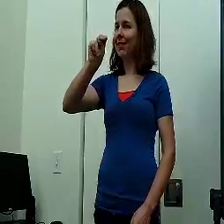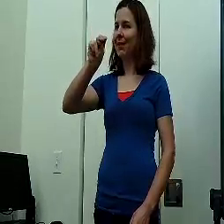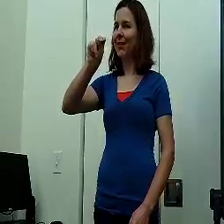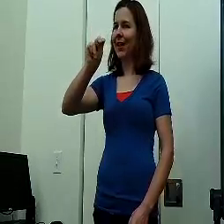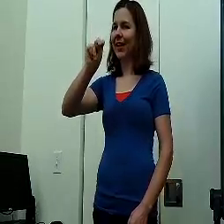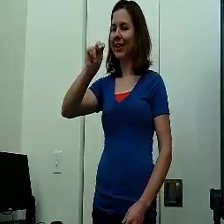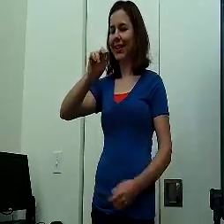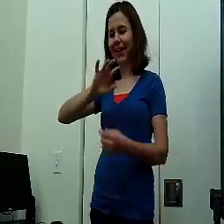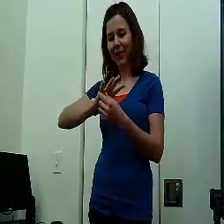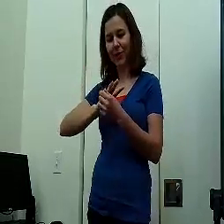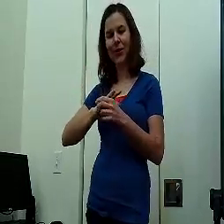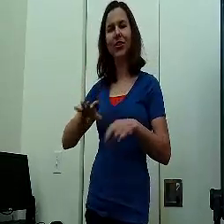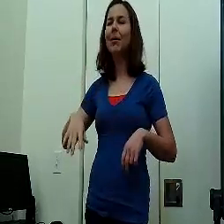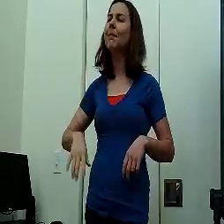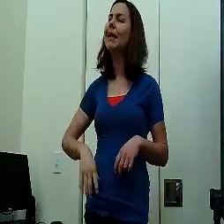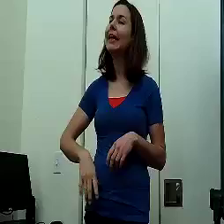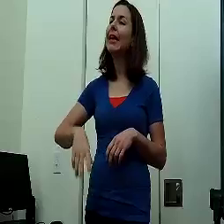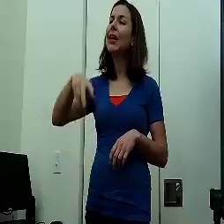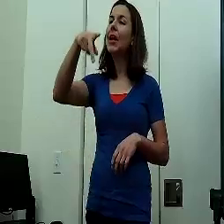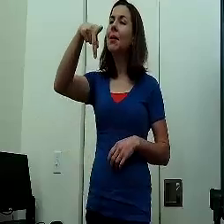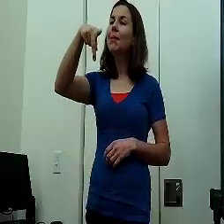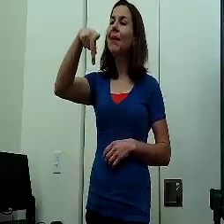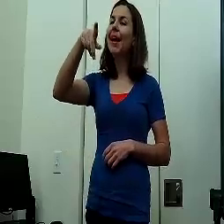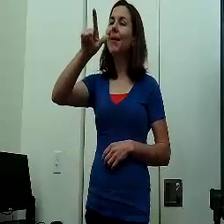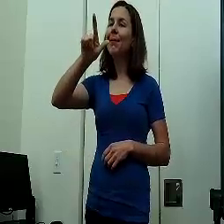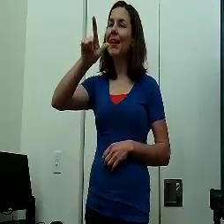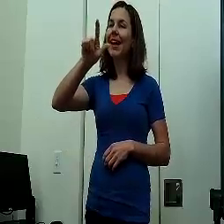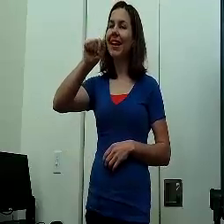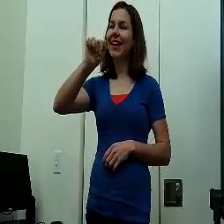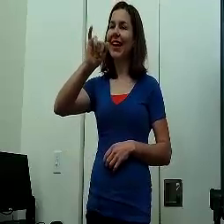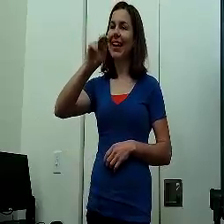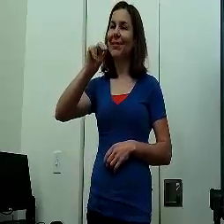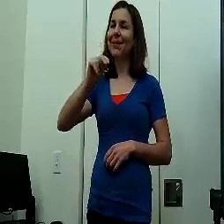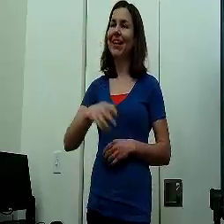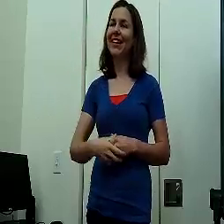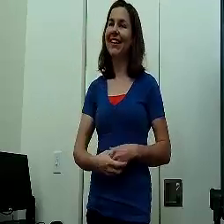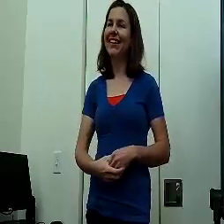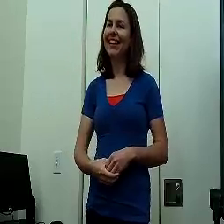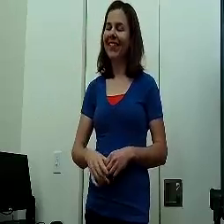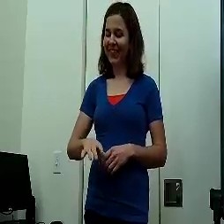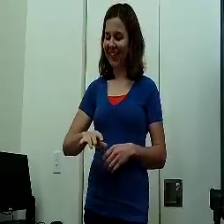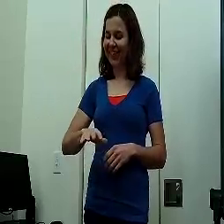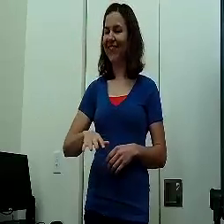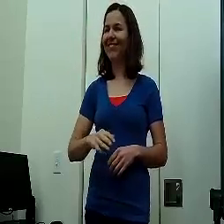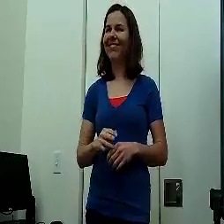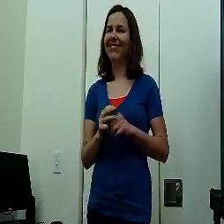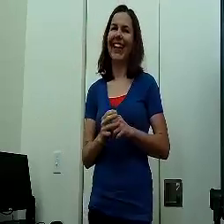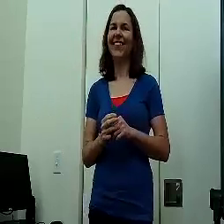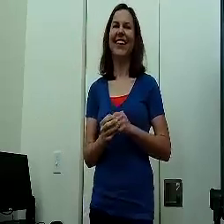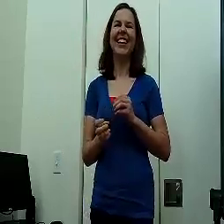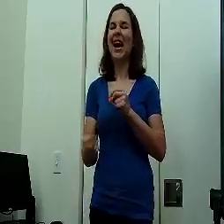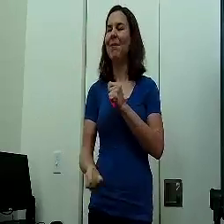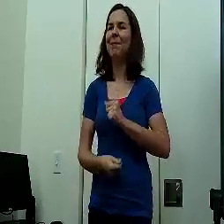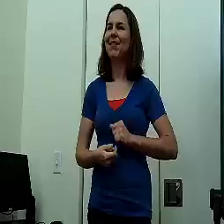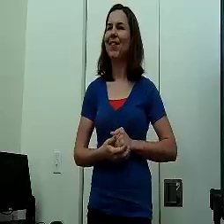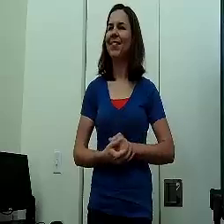Let me do that again because I had a little twitch in my pinky there. Plain. Yeah, P-L-A-I-N, plain. Like, pinky wanted to hop up before I